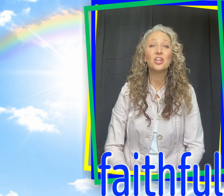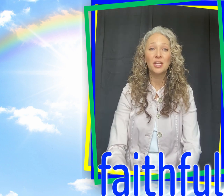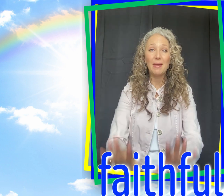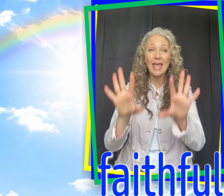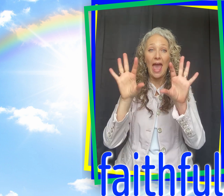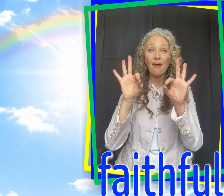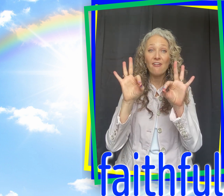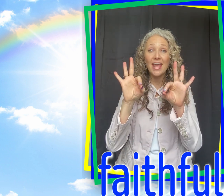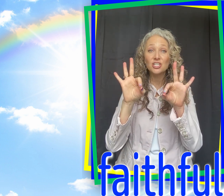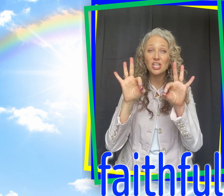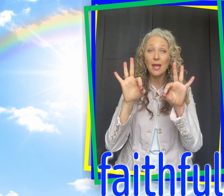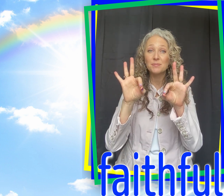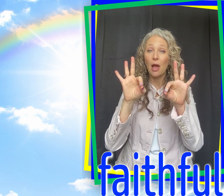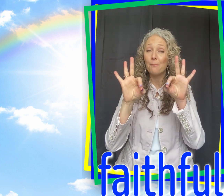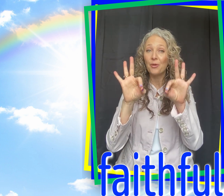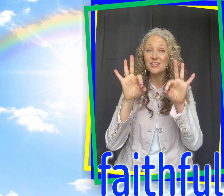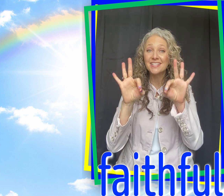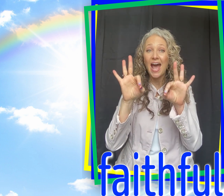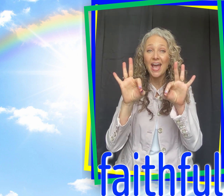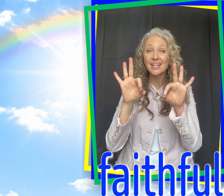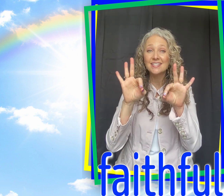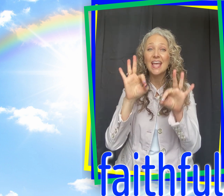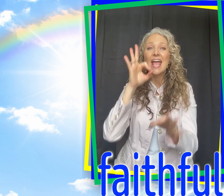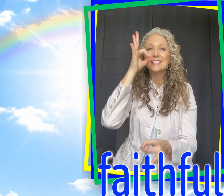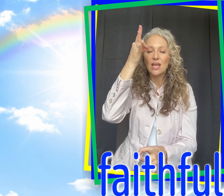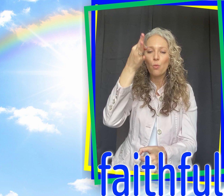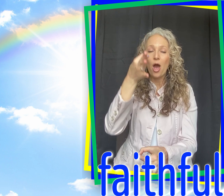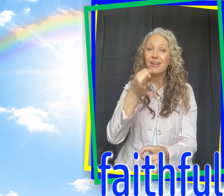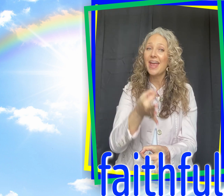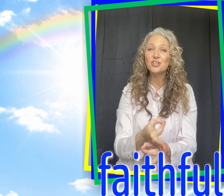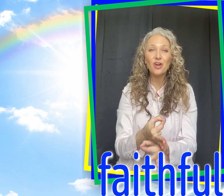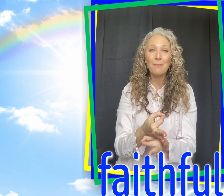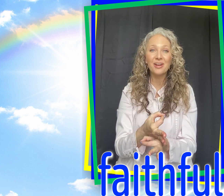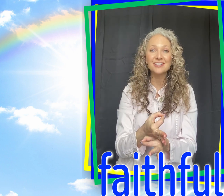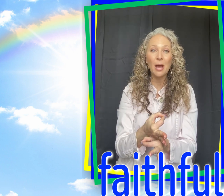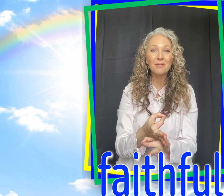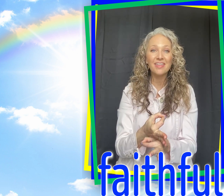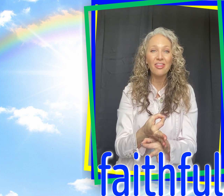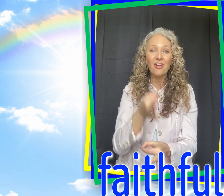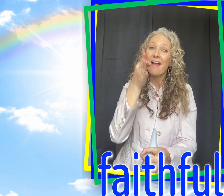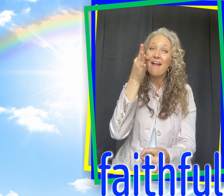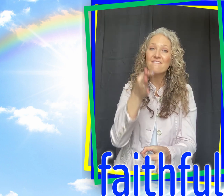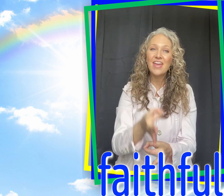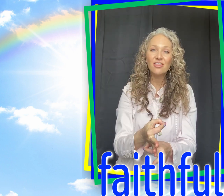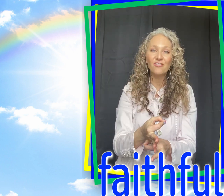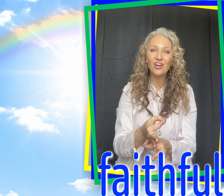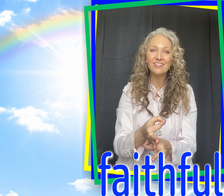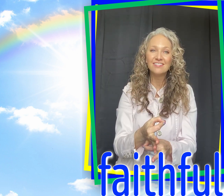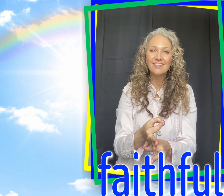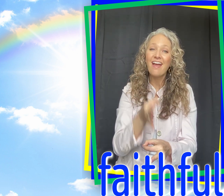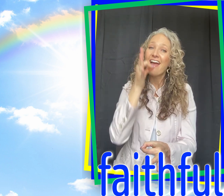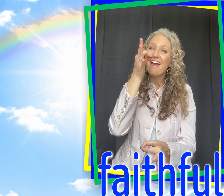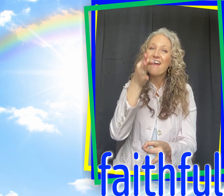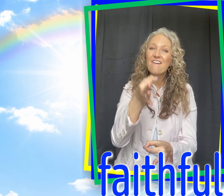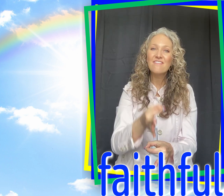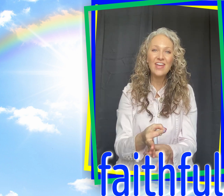Faithful. You're going to make F hand shapes on both sides. Take one and drop it on top of the other.